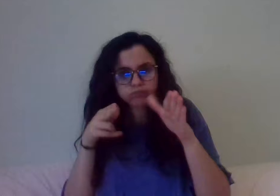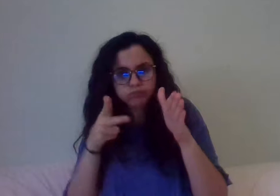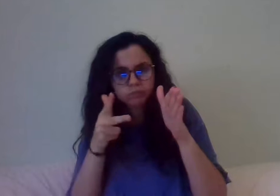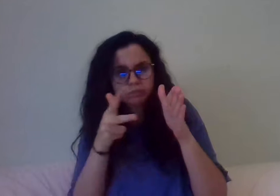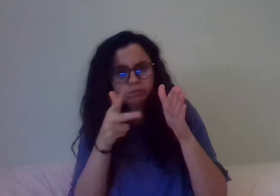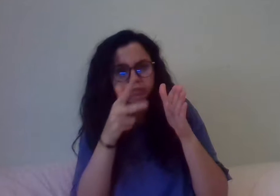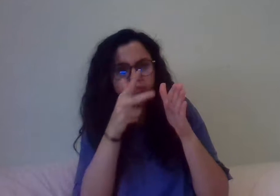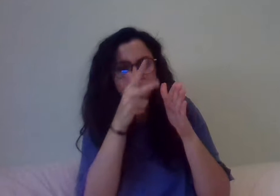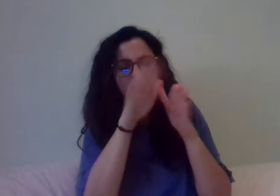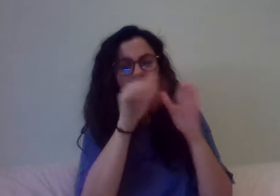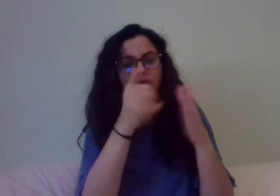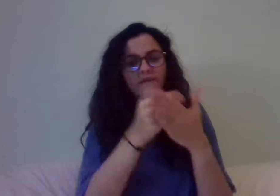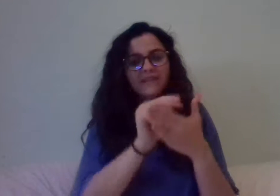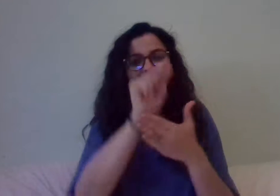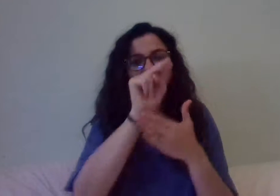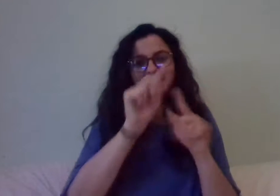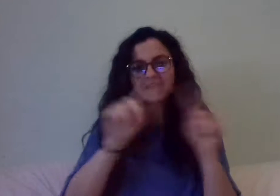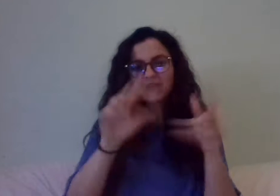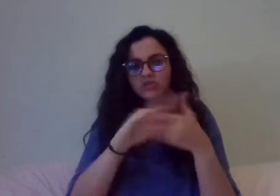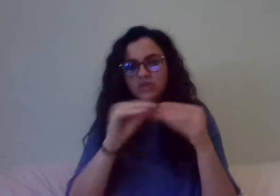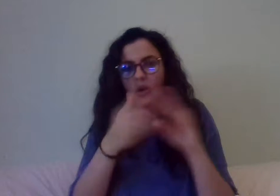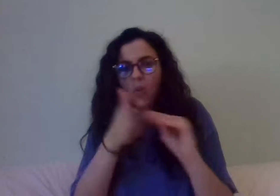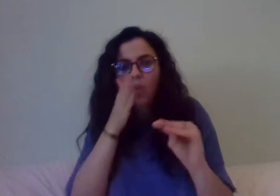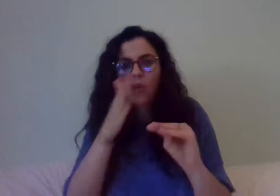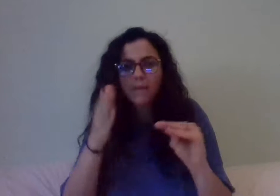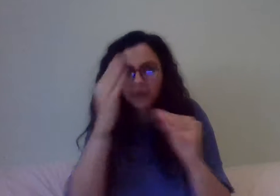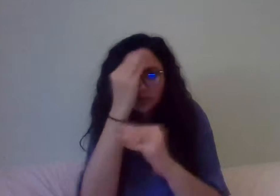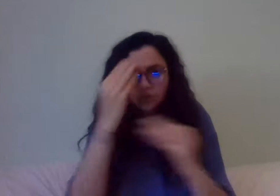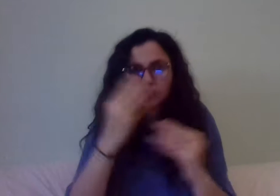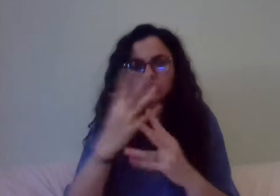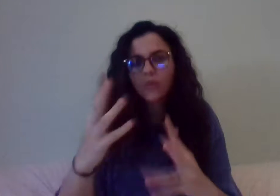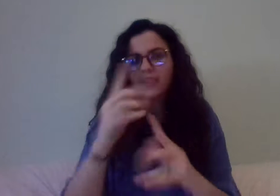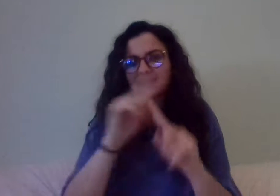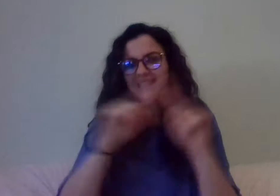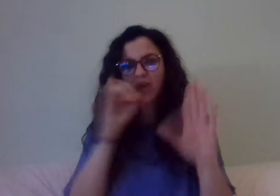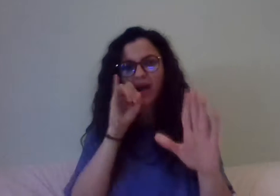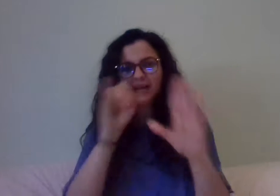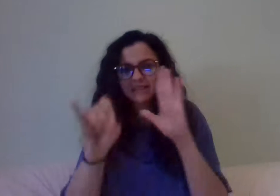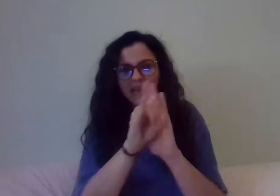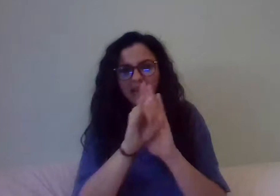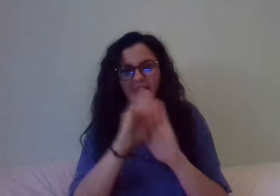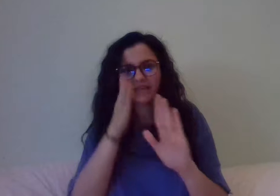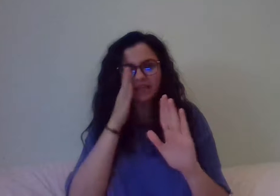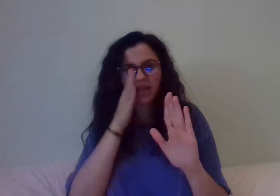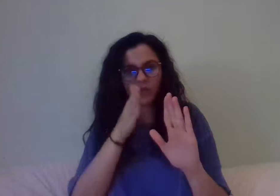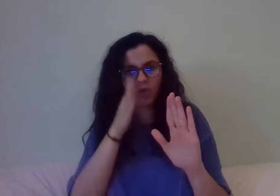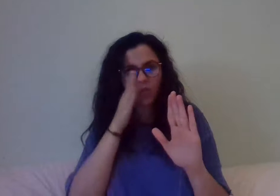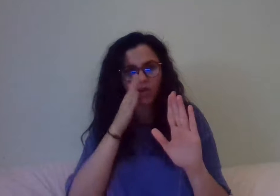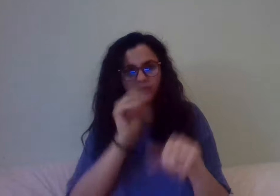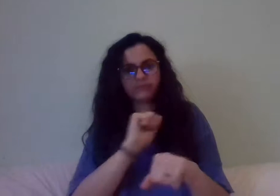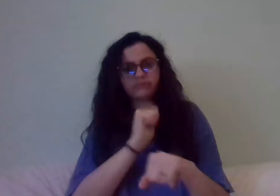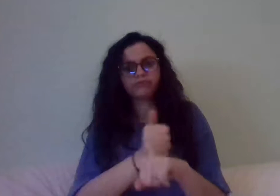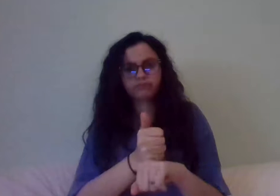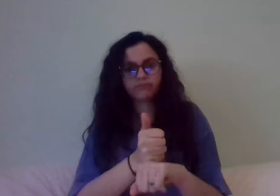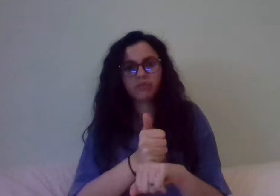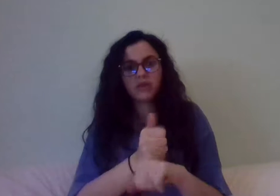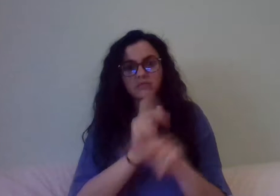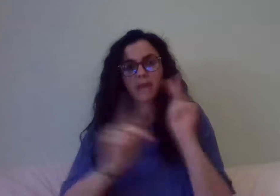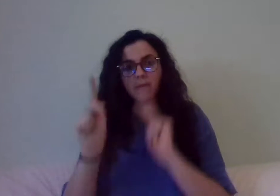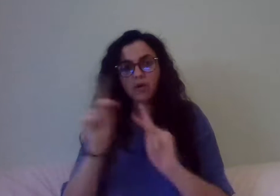the different identities that are going to be formed as a people move from one area to another area. And remember, not